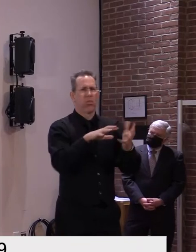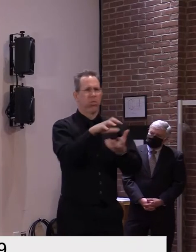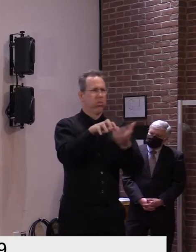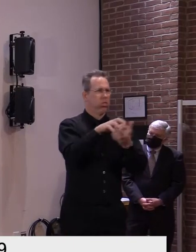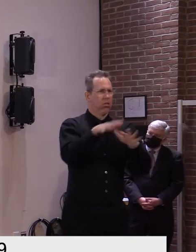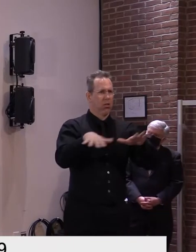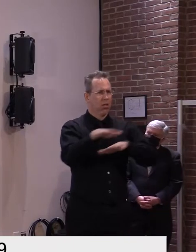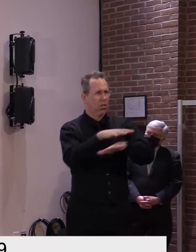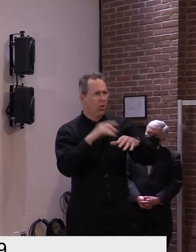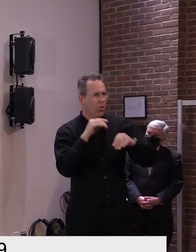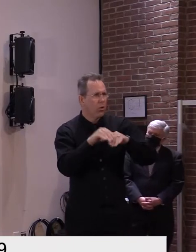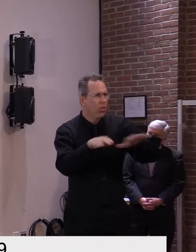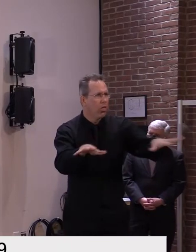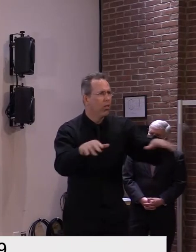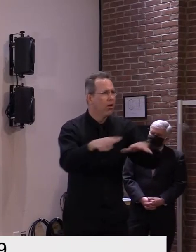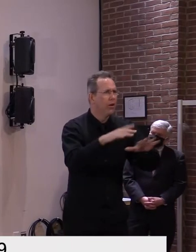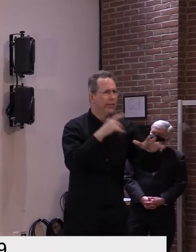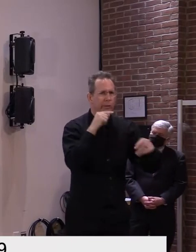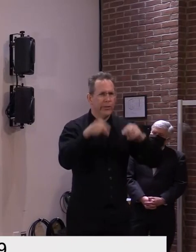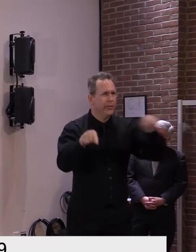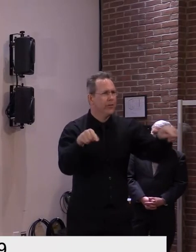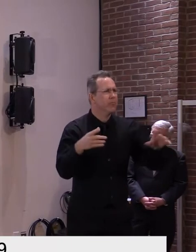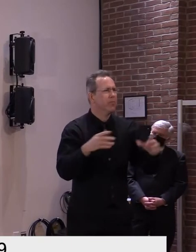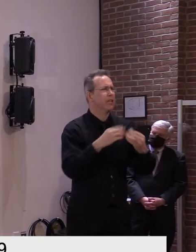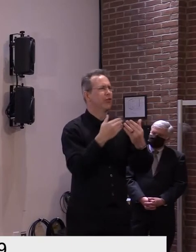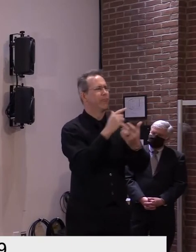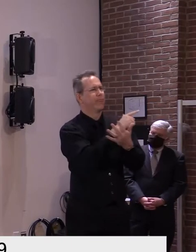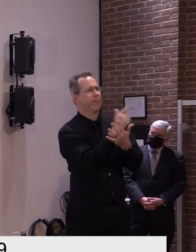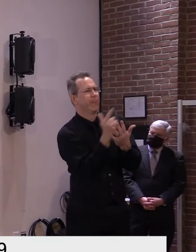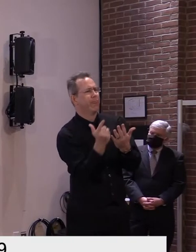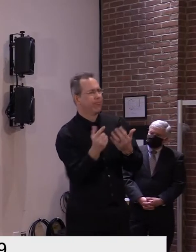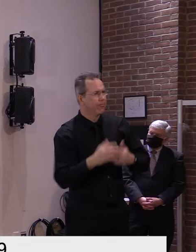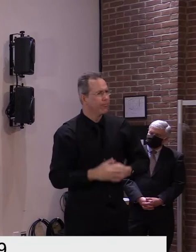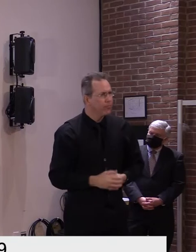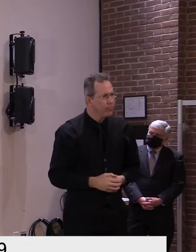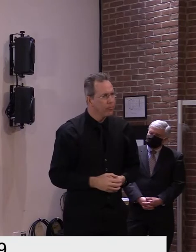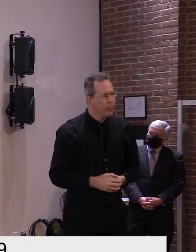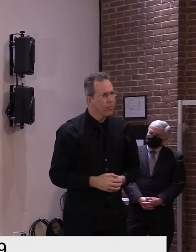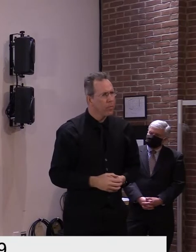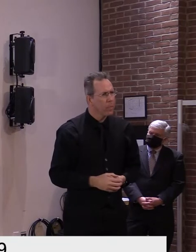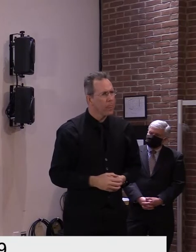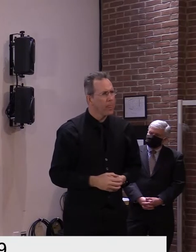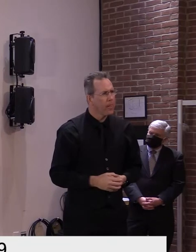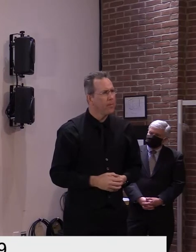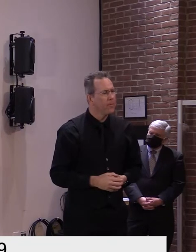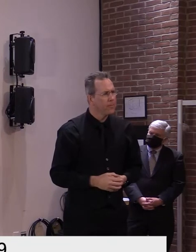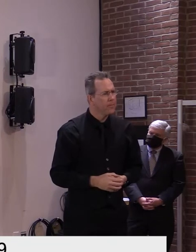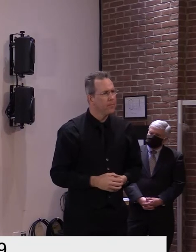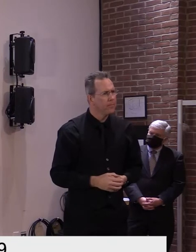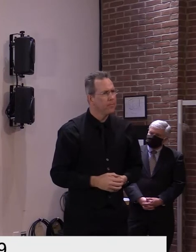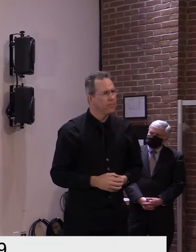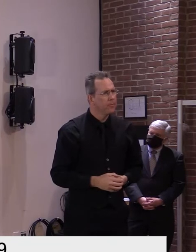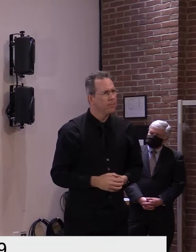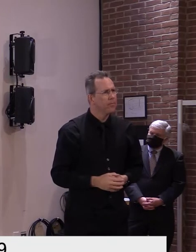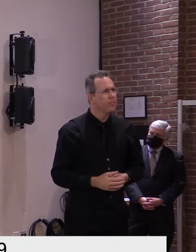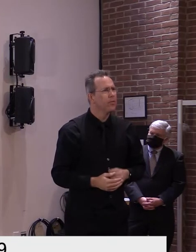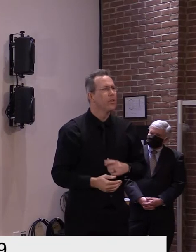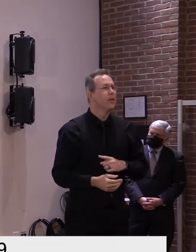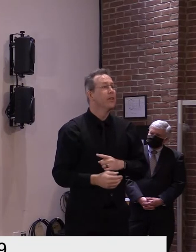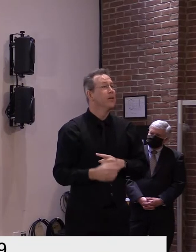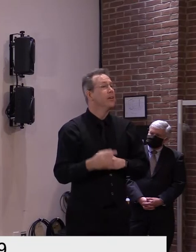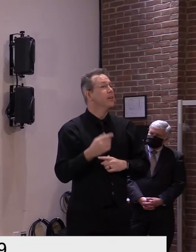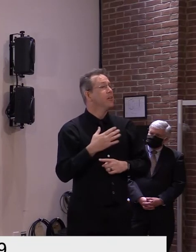more about that. I'm not aware. My only other thought is that as long as it doesn't disrupt the flow